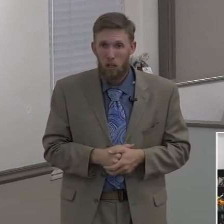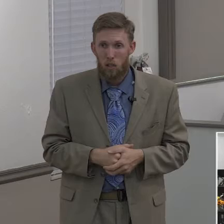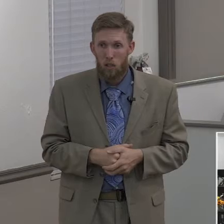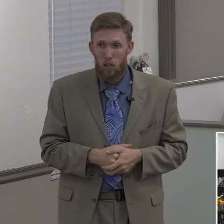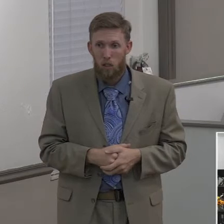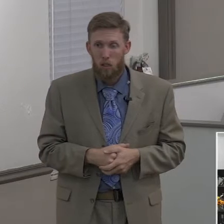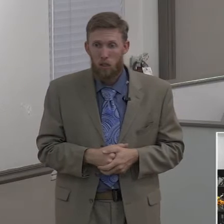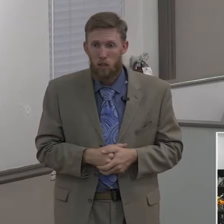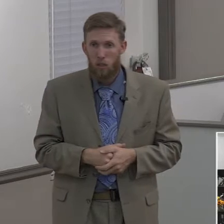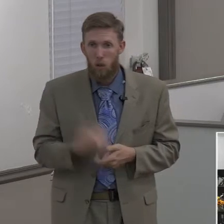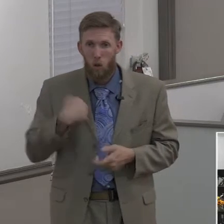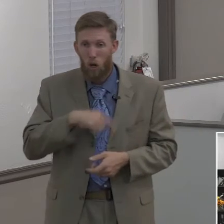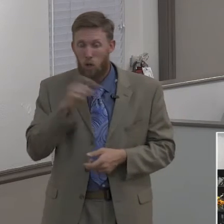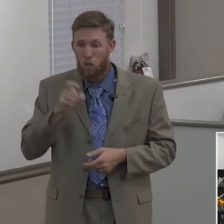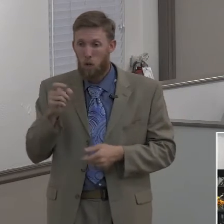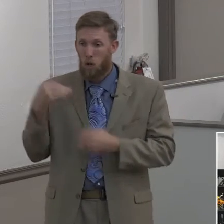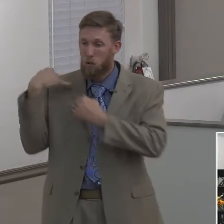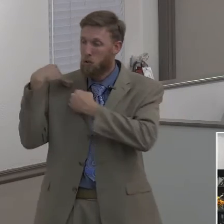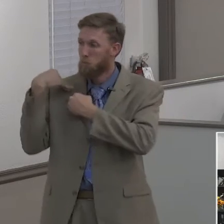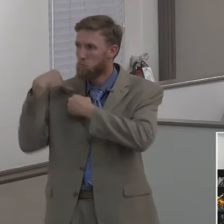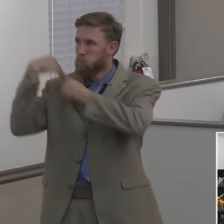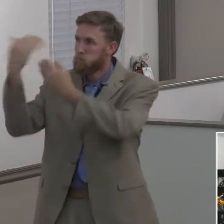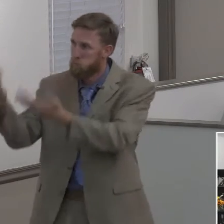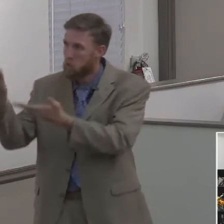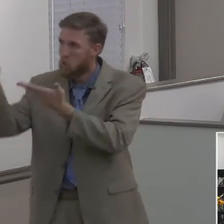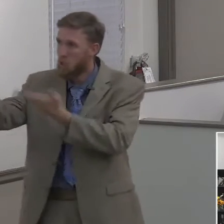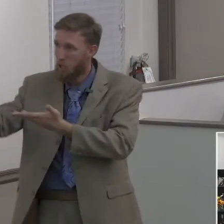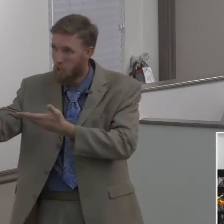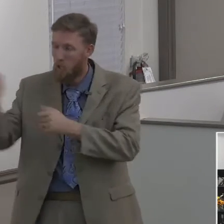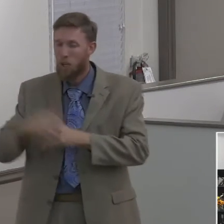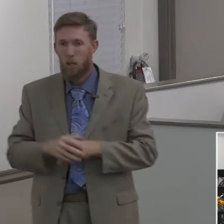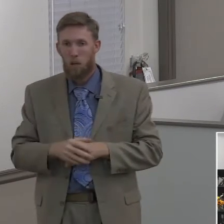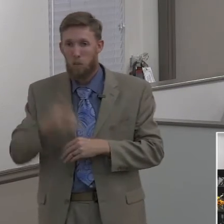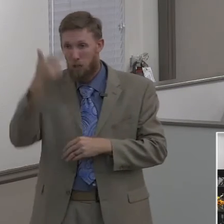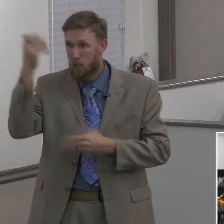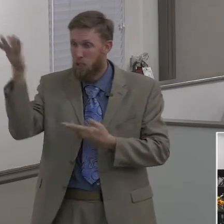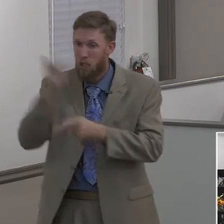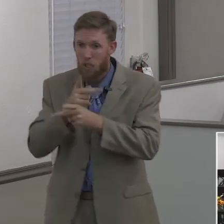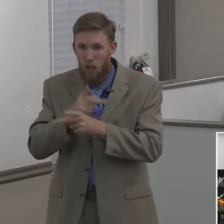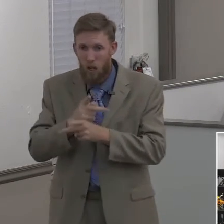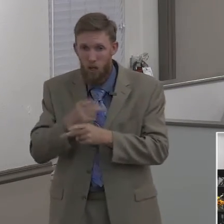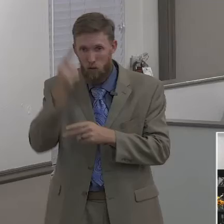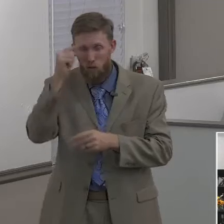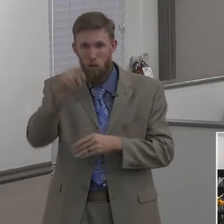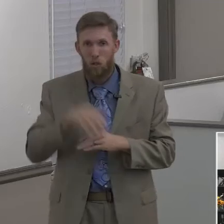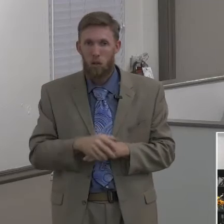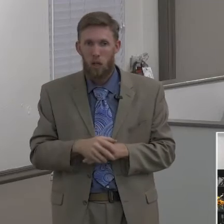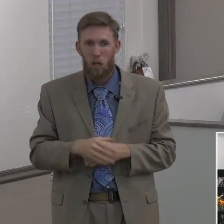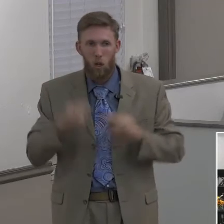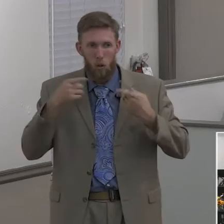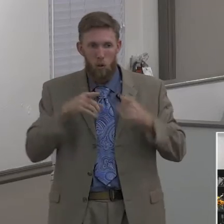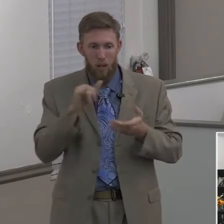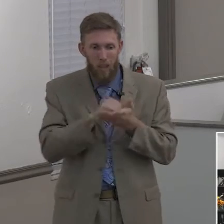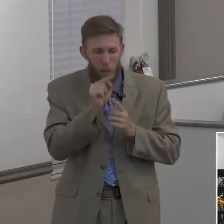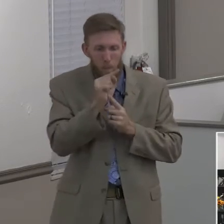Cast all your care upon Him, for He careth for you. At the point of impact, submit